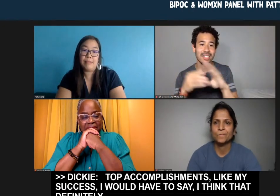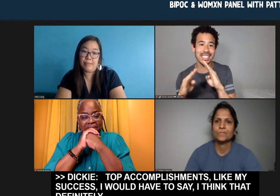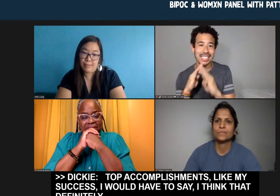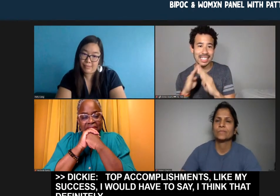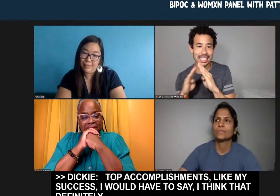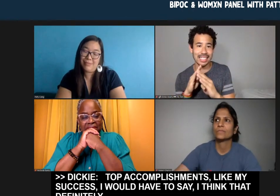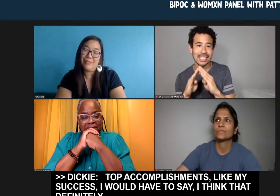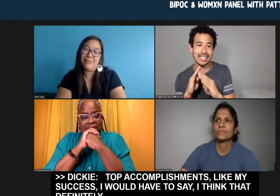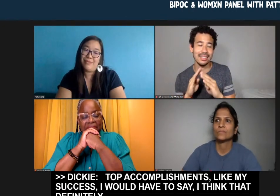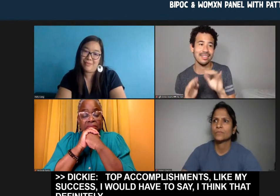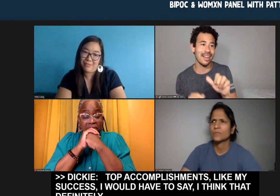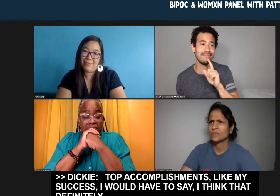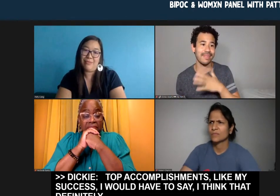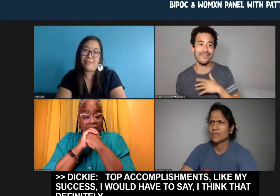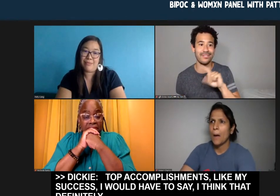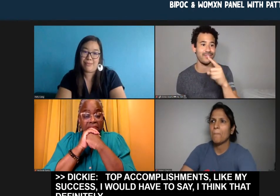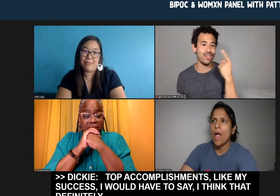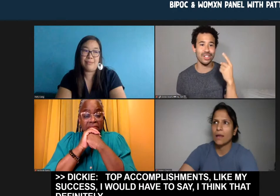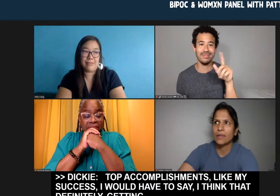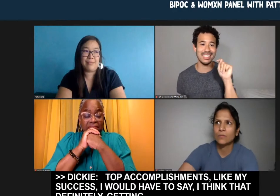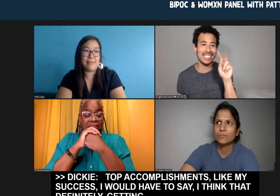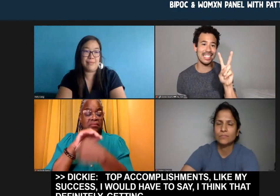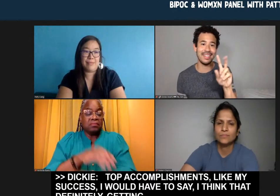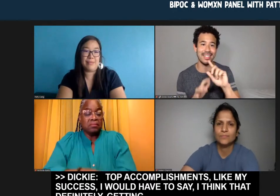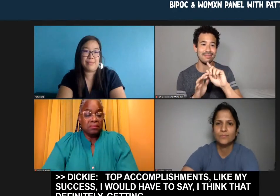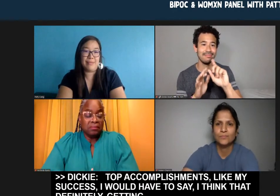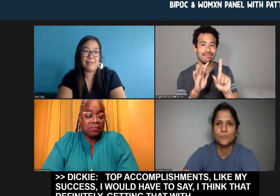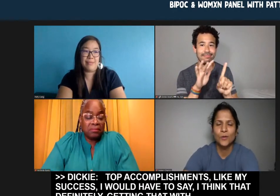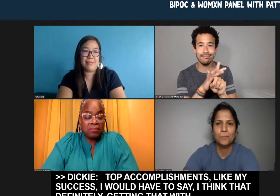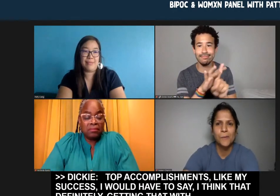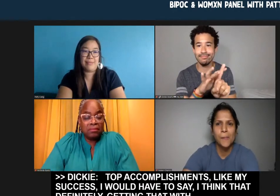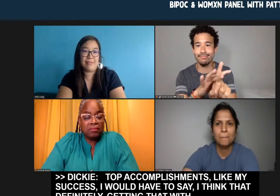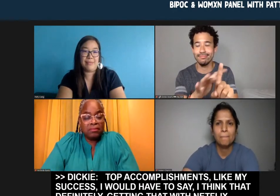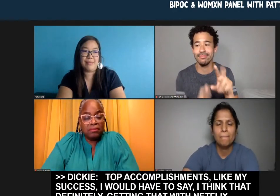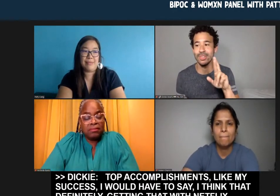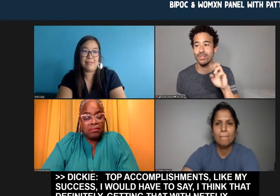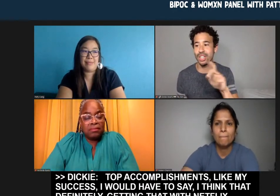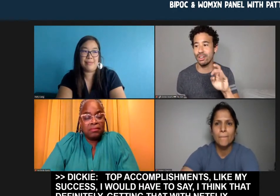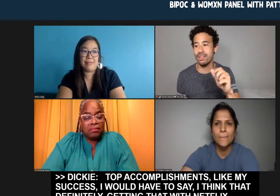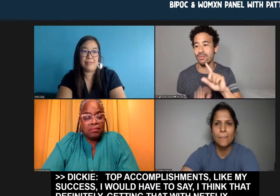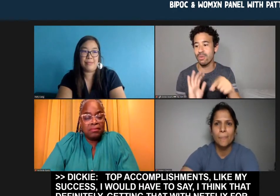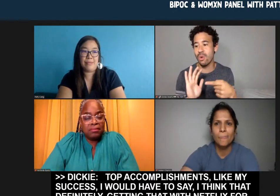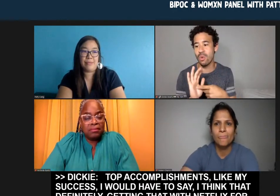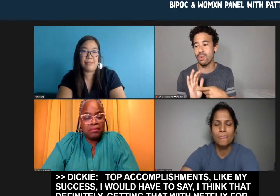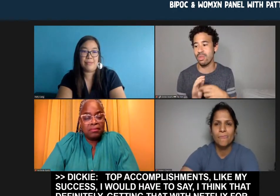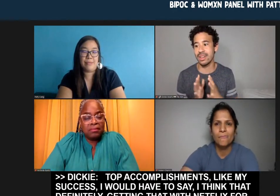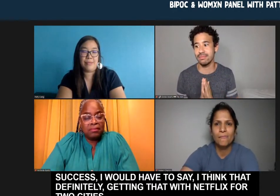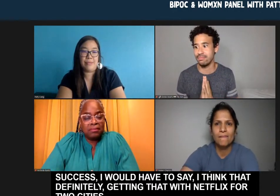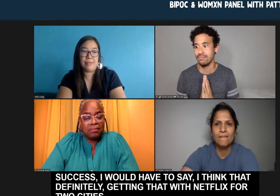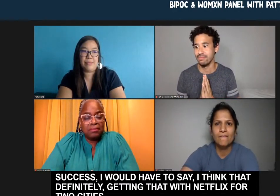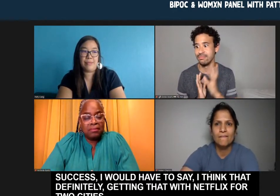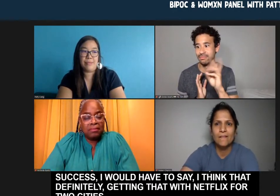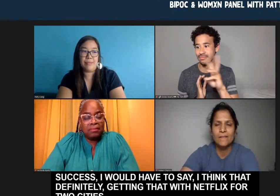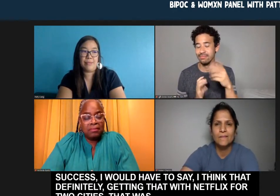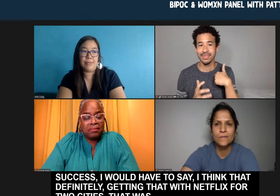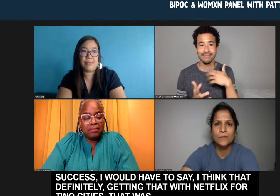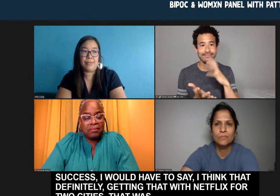getting that with Netflix for Two Cities. Again, that was my first big TV role, and having that major role,